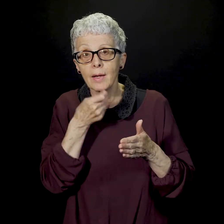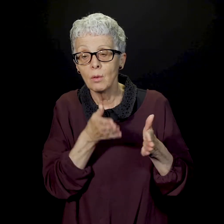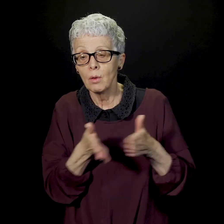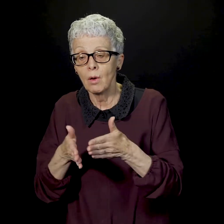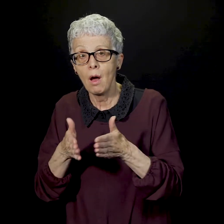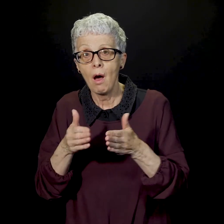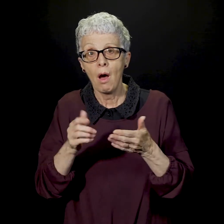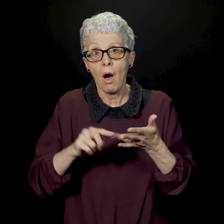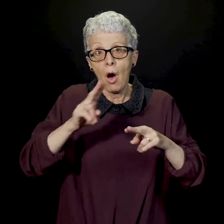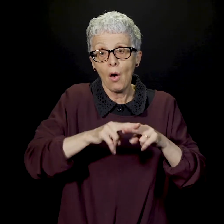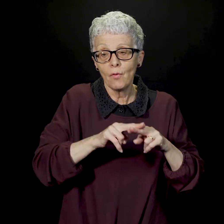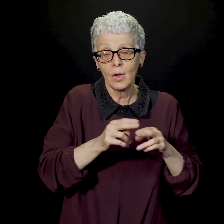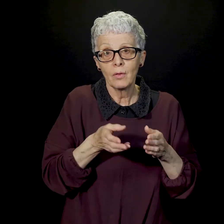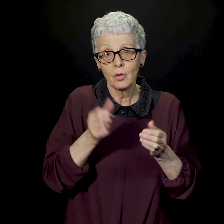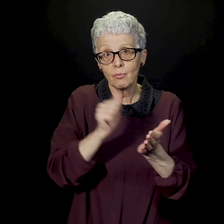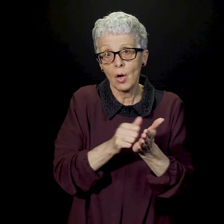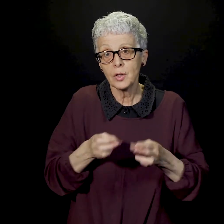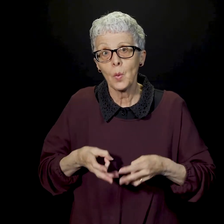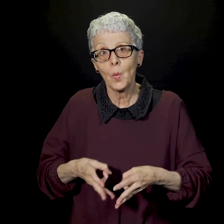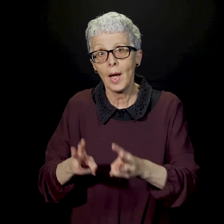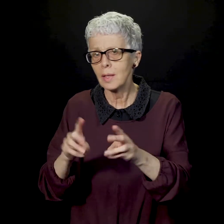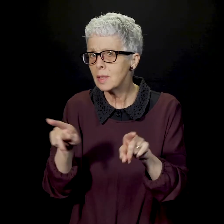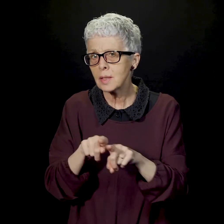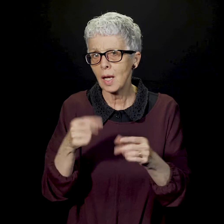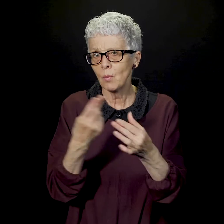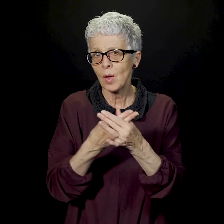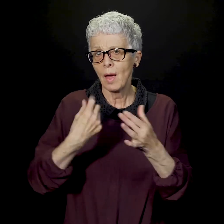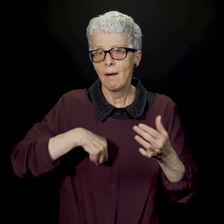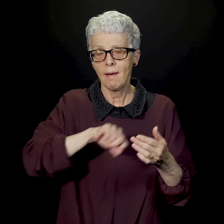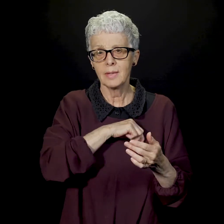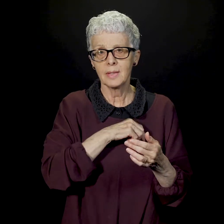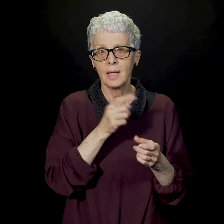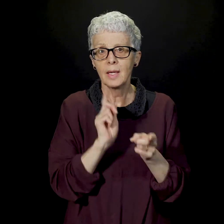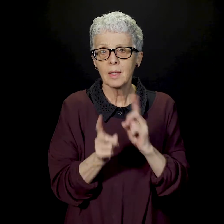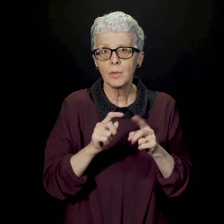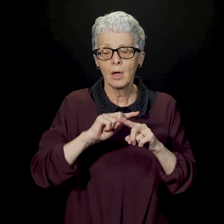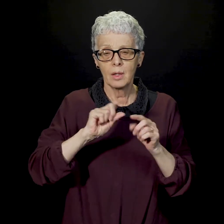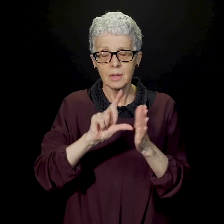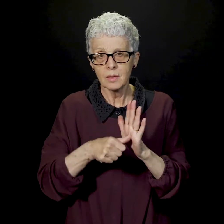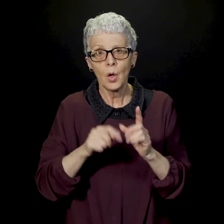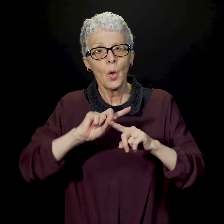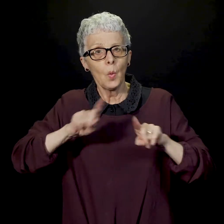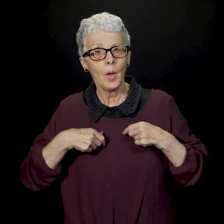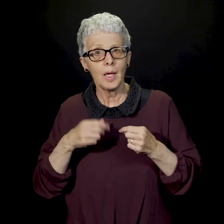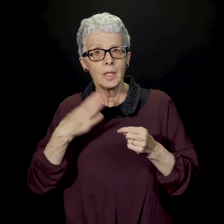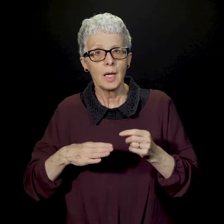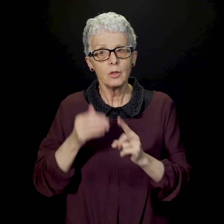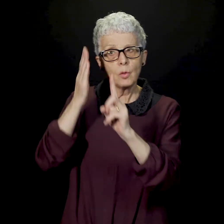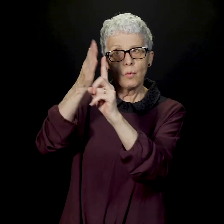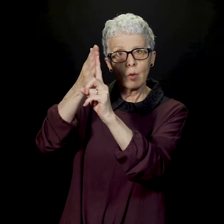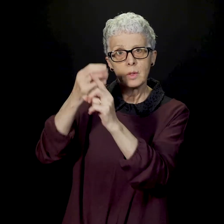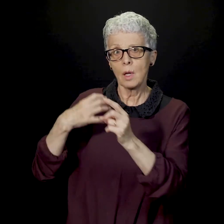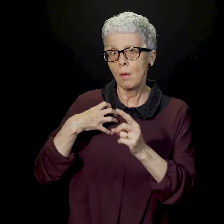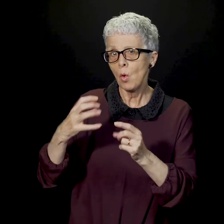that means a life that pleases God, rather than simply turn to the cultural voices that we experience